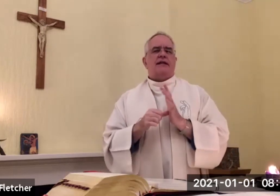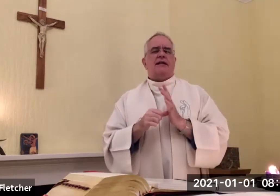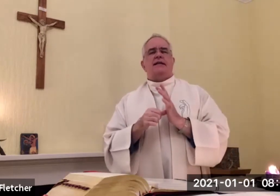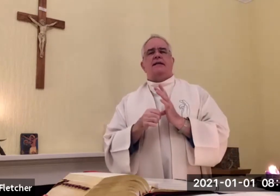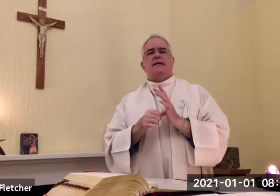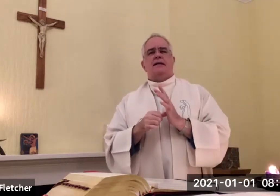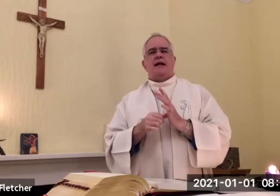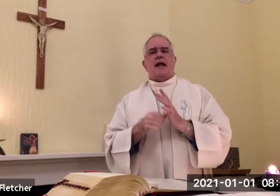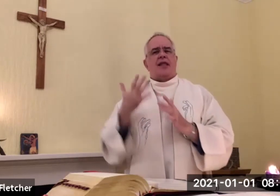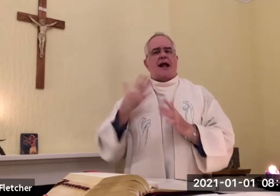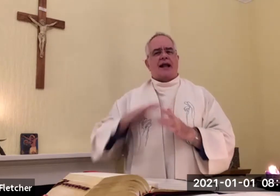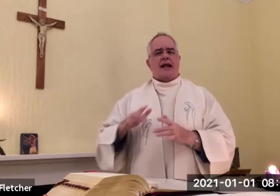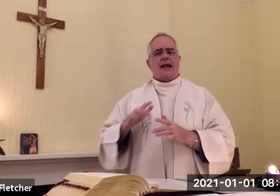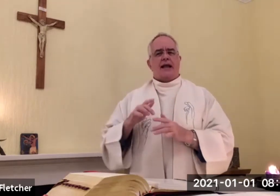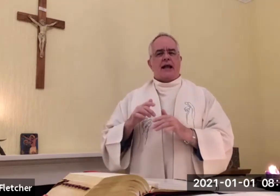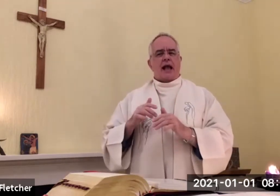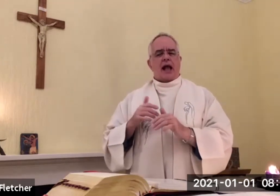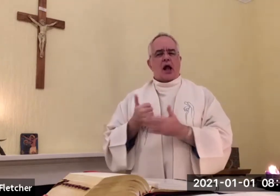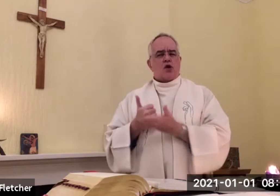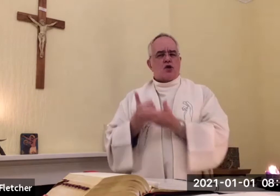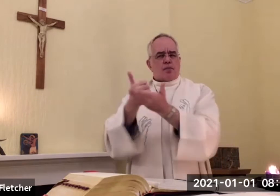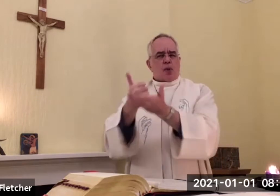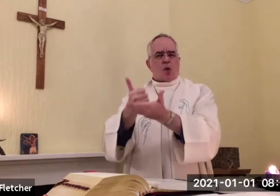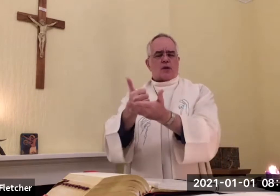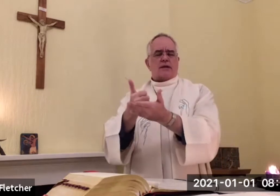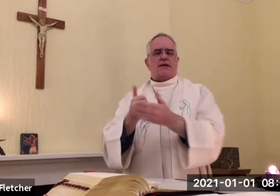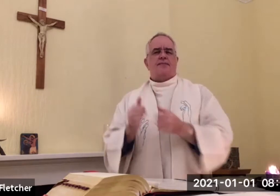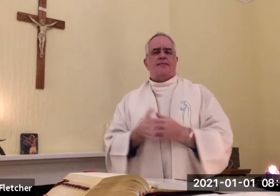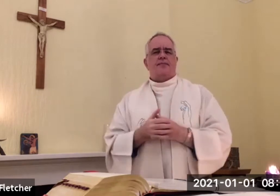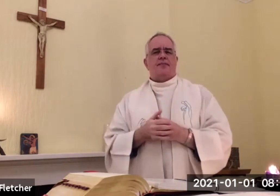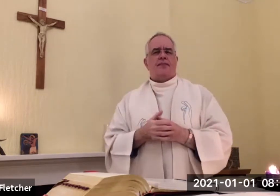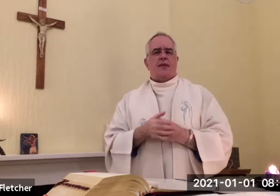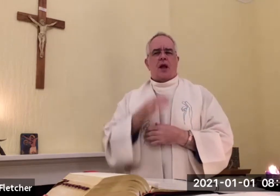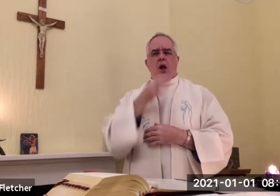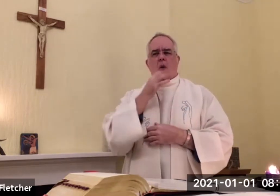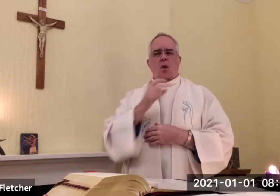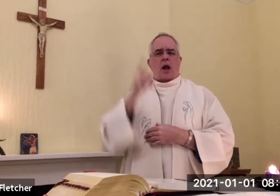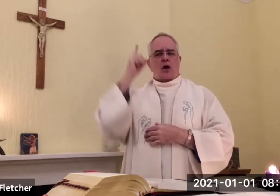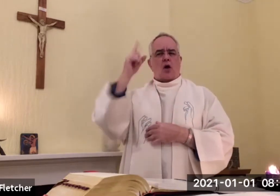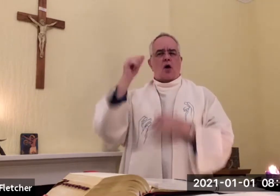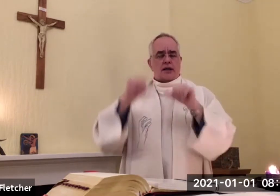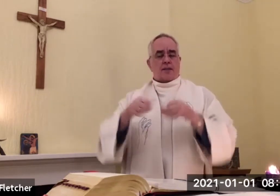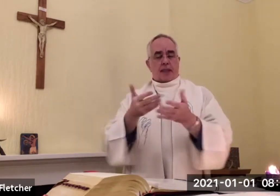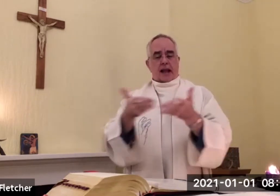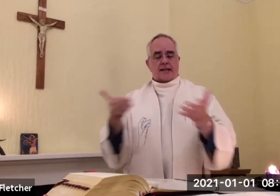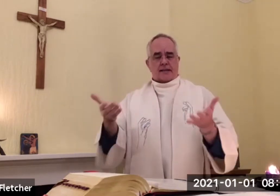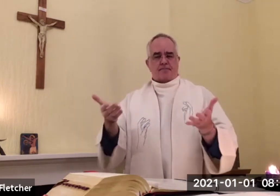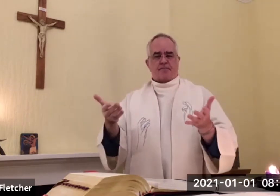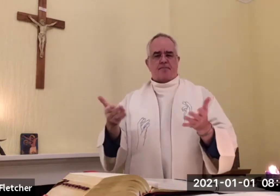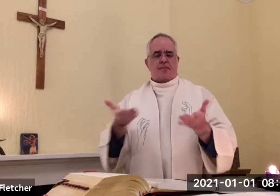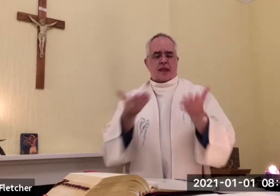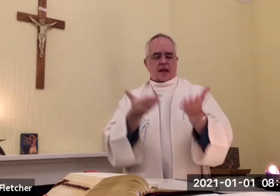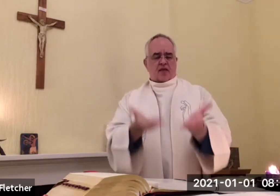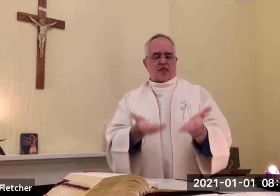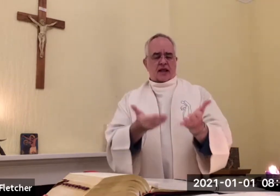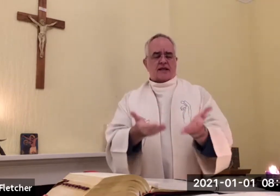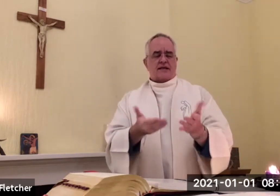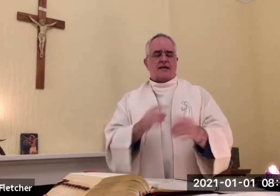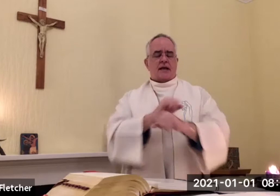difficulties that need support. We ask God to bless them. This